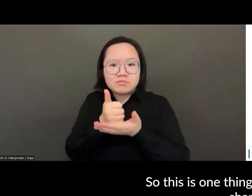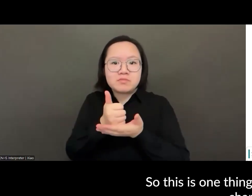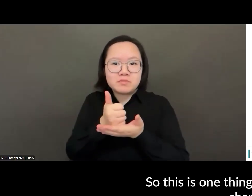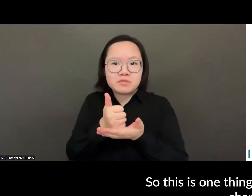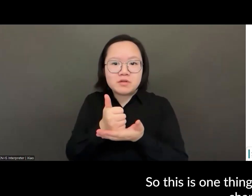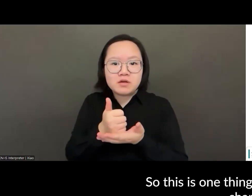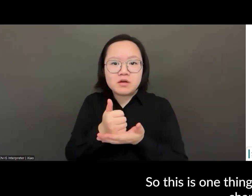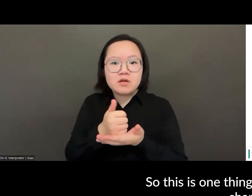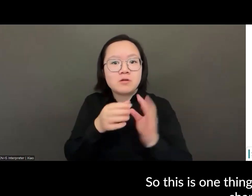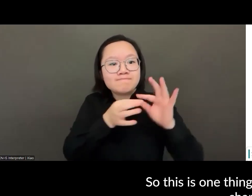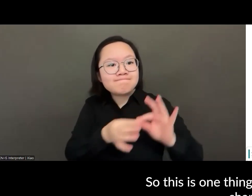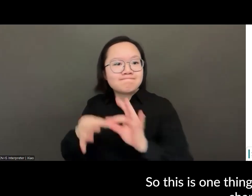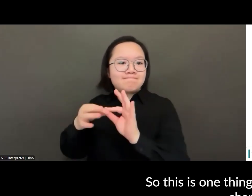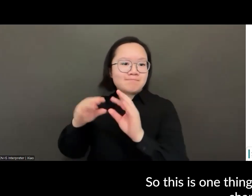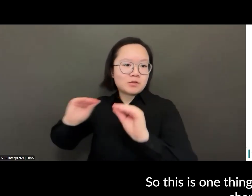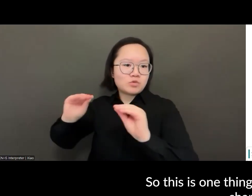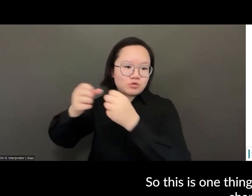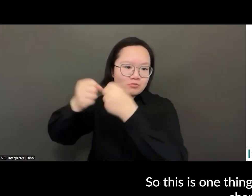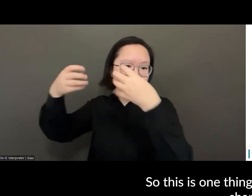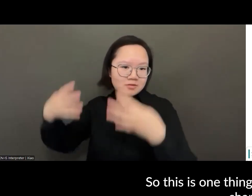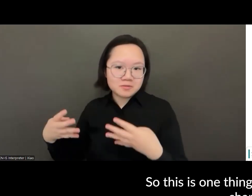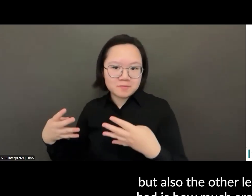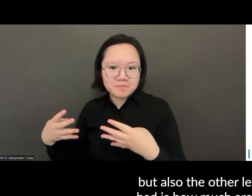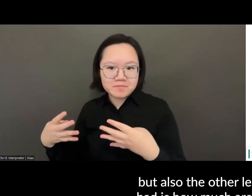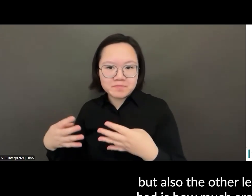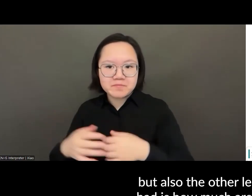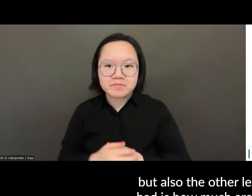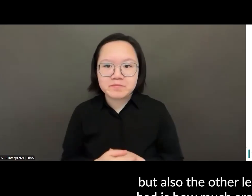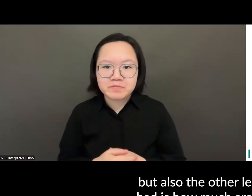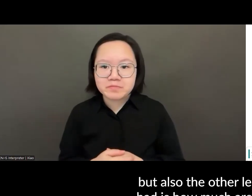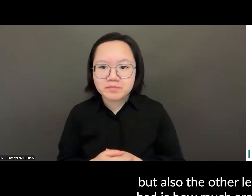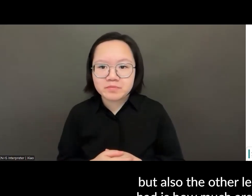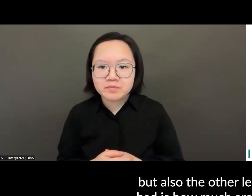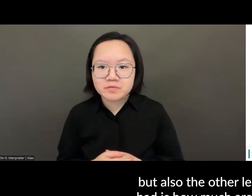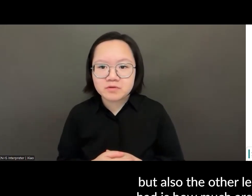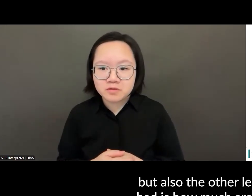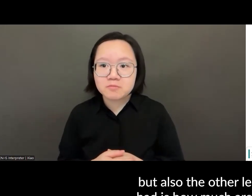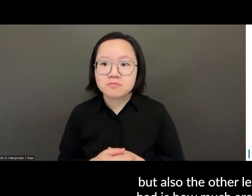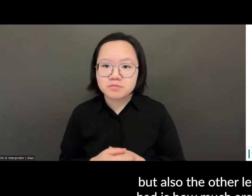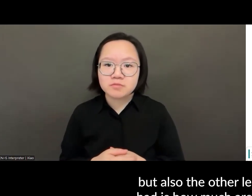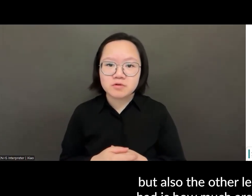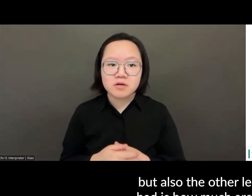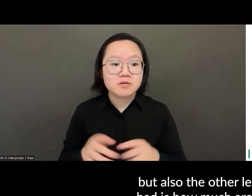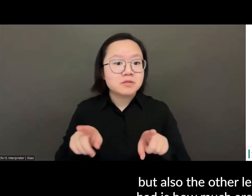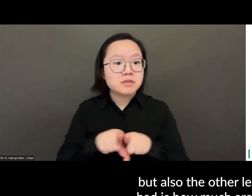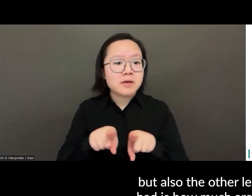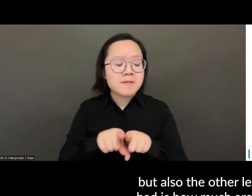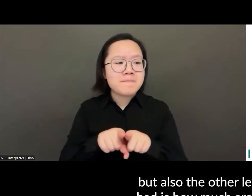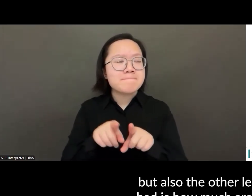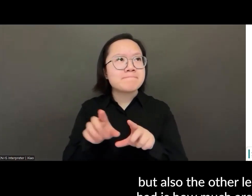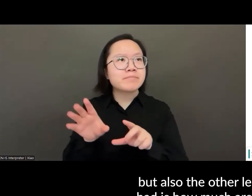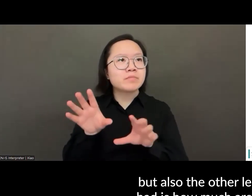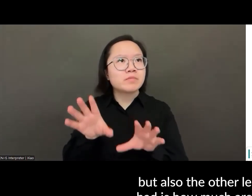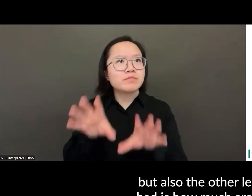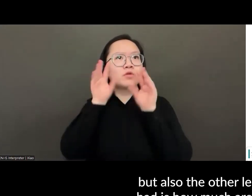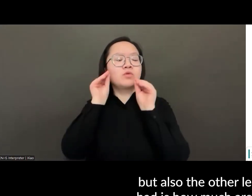this is one thing that I wanted to share. But also the other lesson that we have had is how